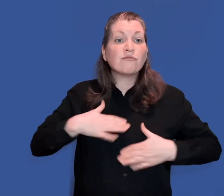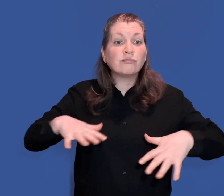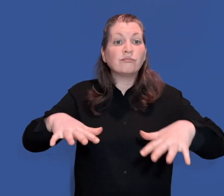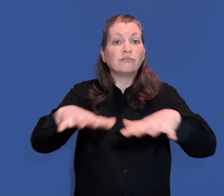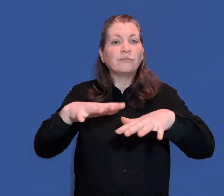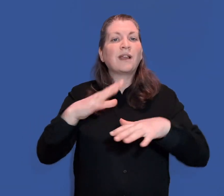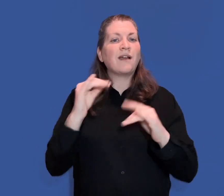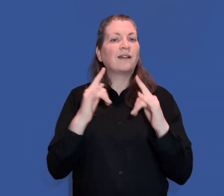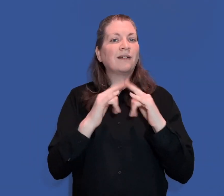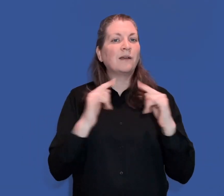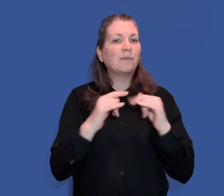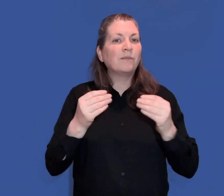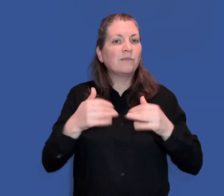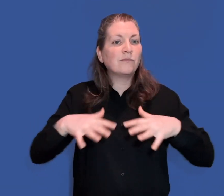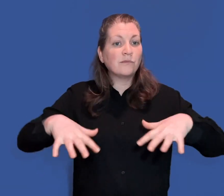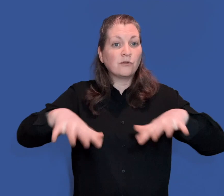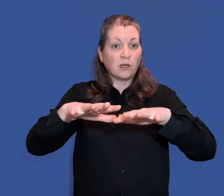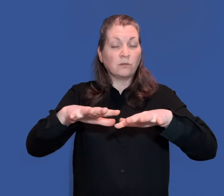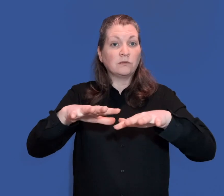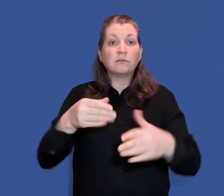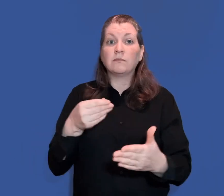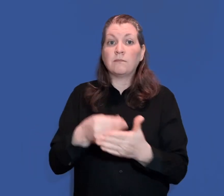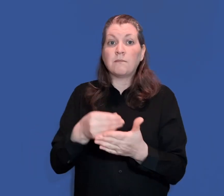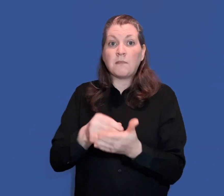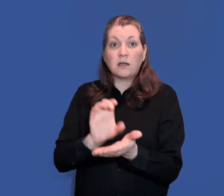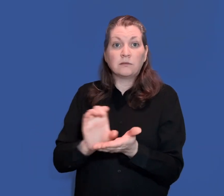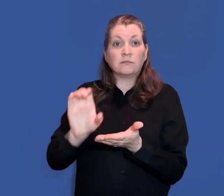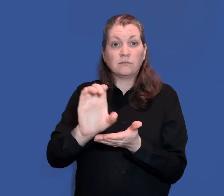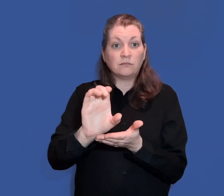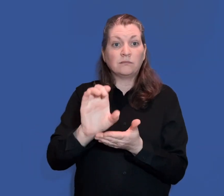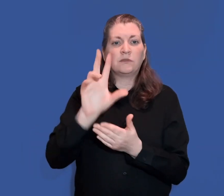state beaches and parks and campgrounds,